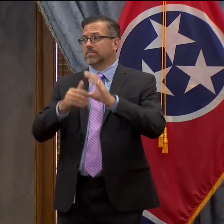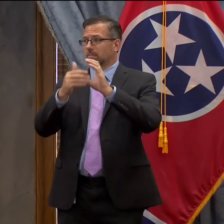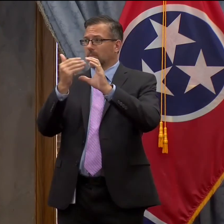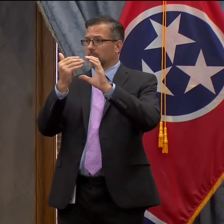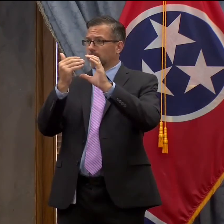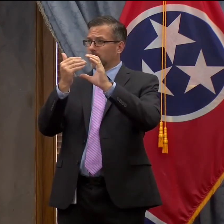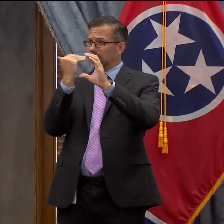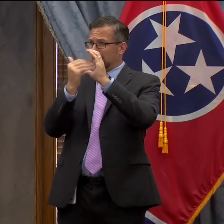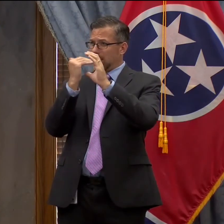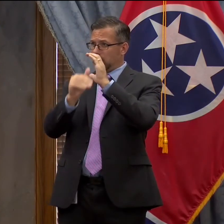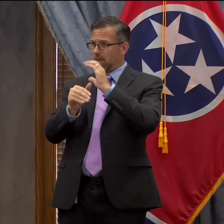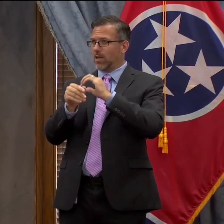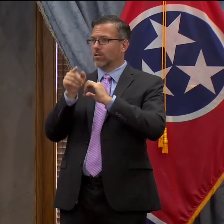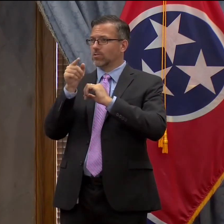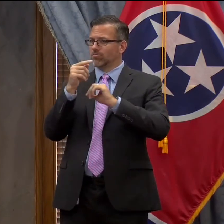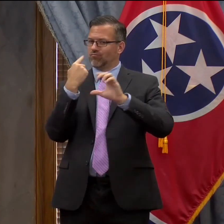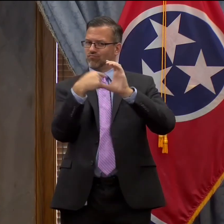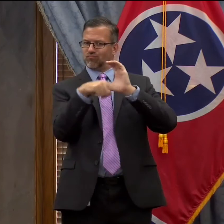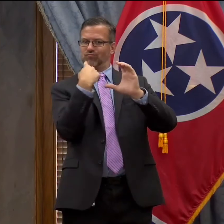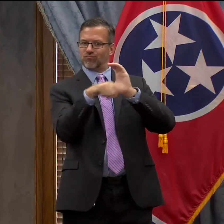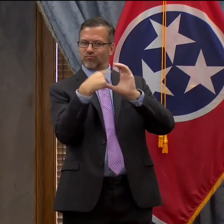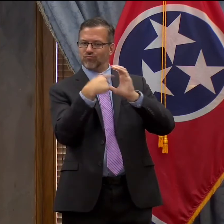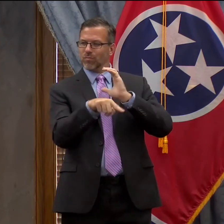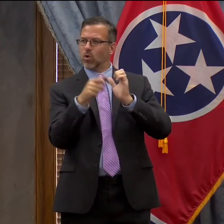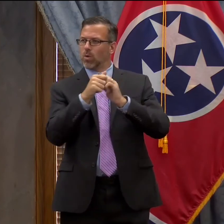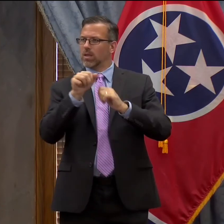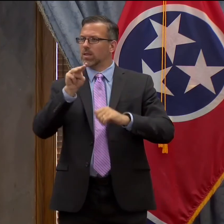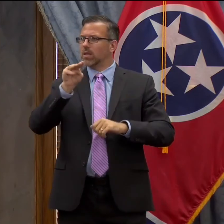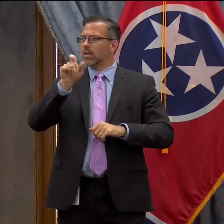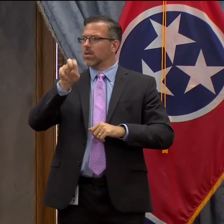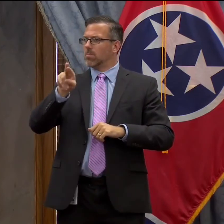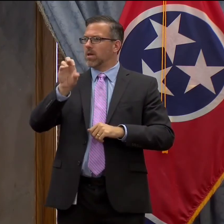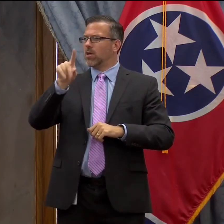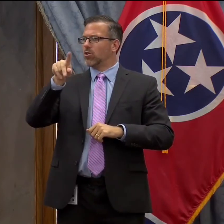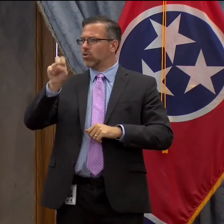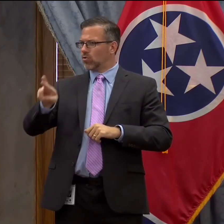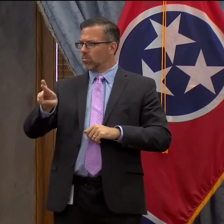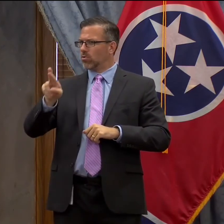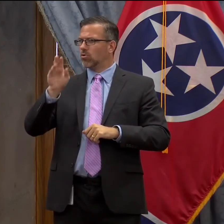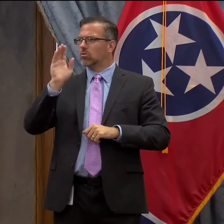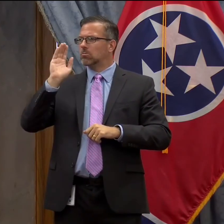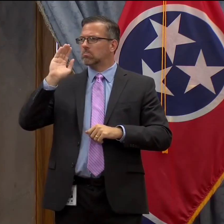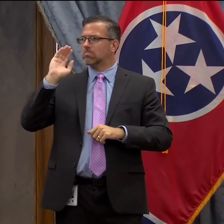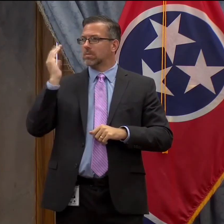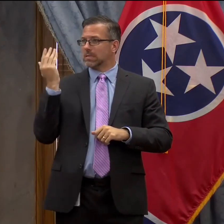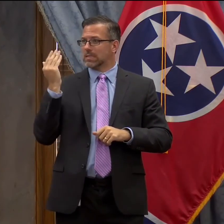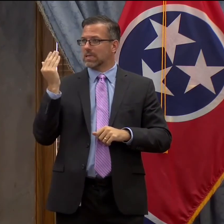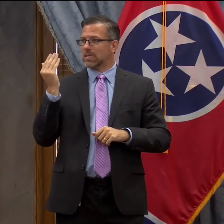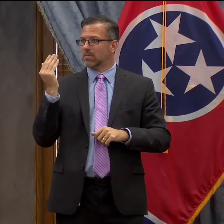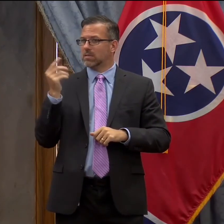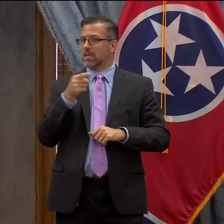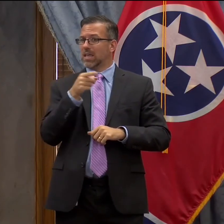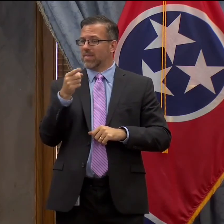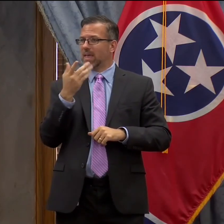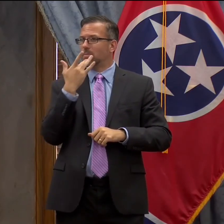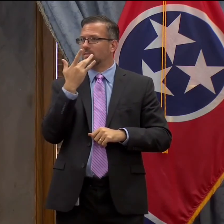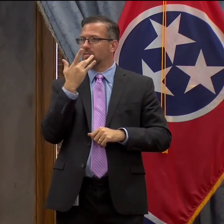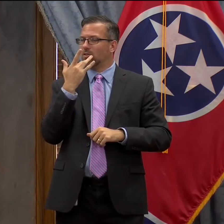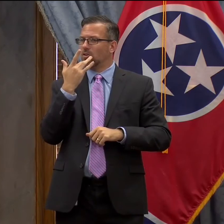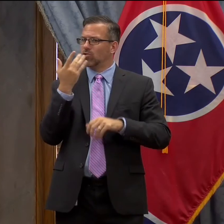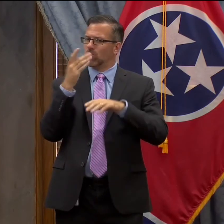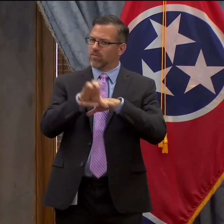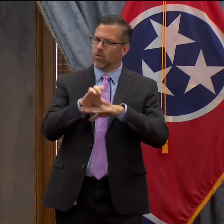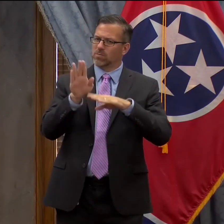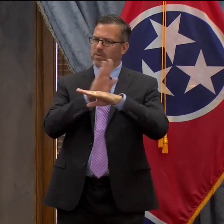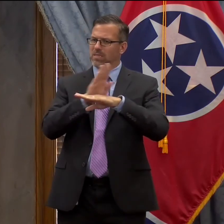released with Mayor Cooper and how it appears that they were picking and choosing the data they released to keeping businesses closed on Broadway, what